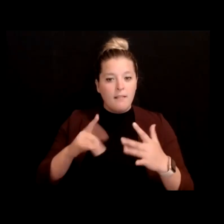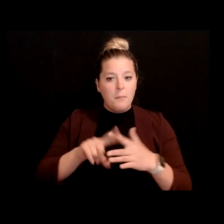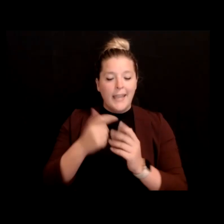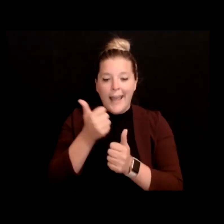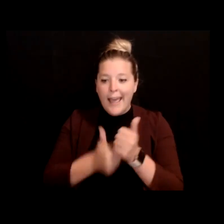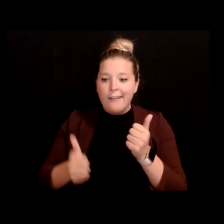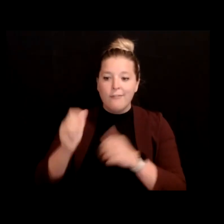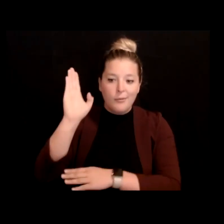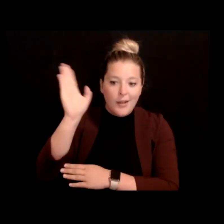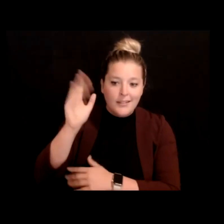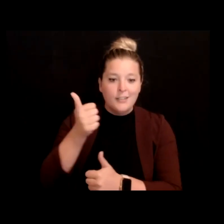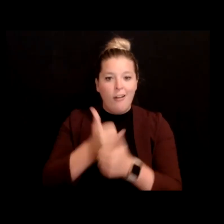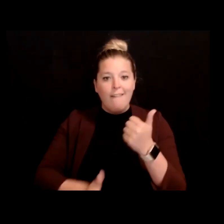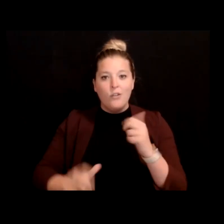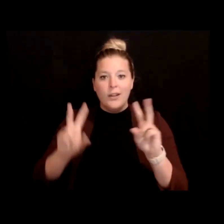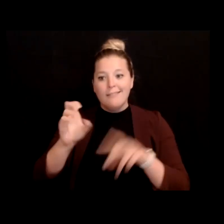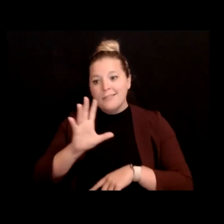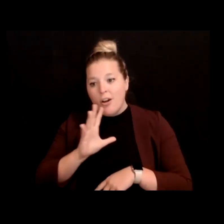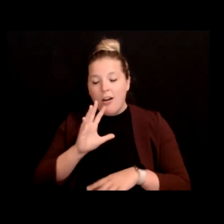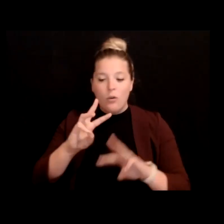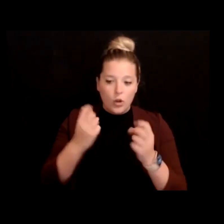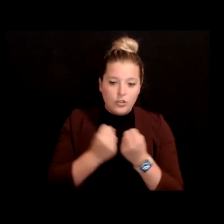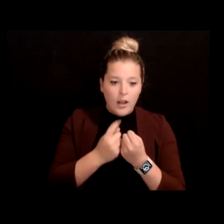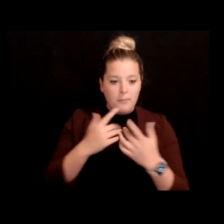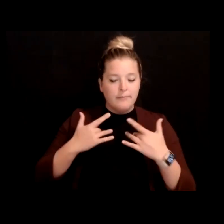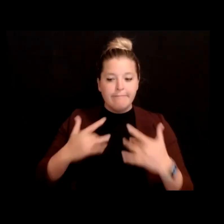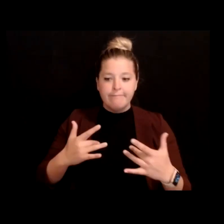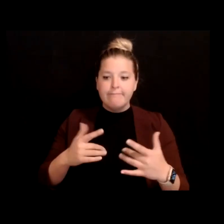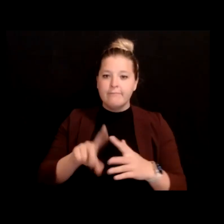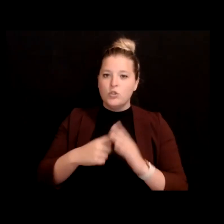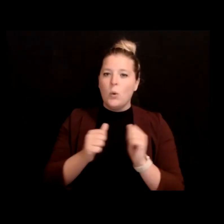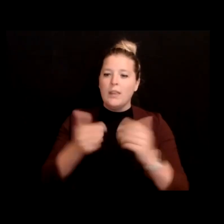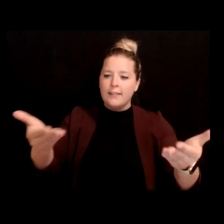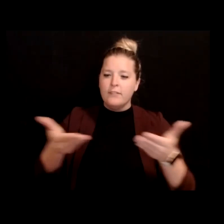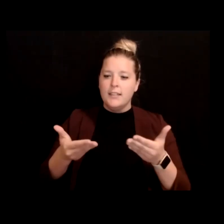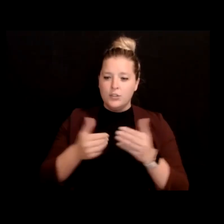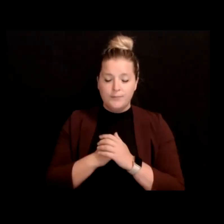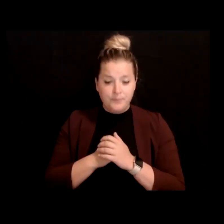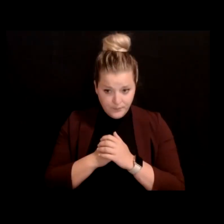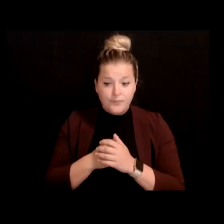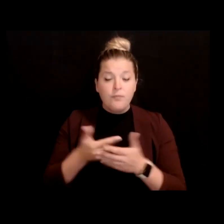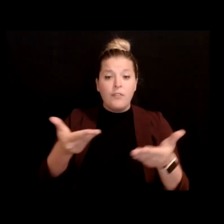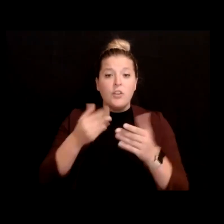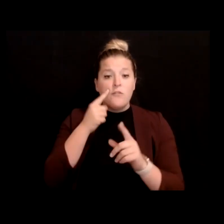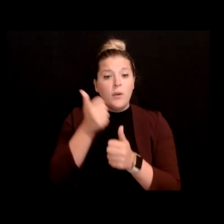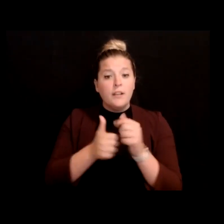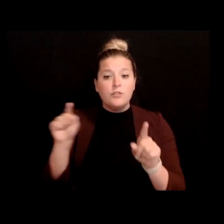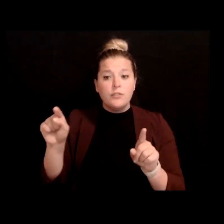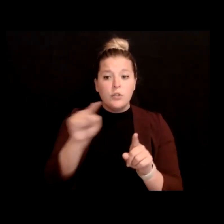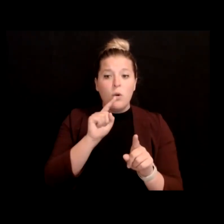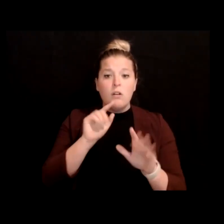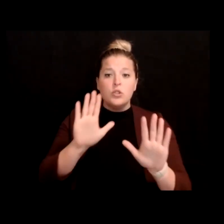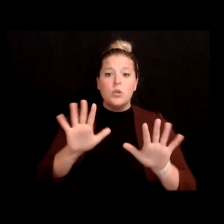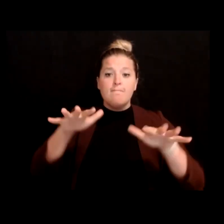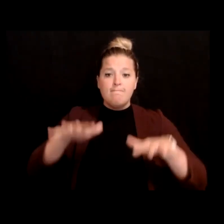every workshop the same way. This is an invitation to each of you to take a moment of pause and